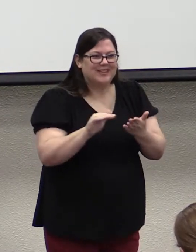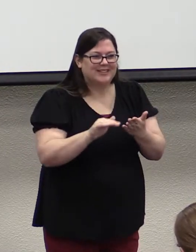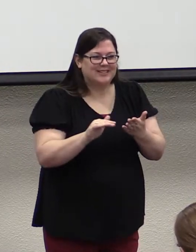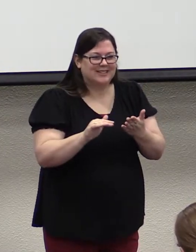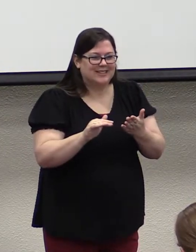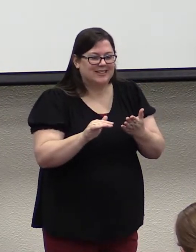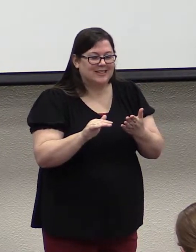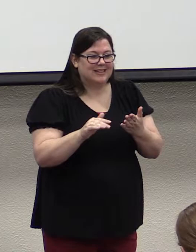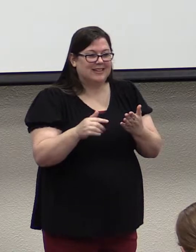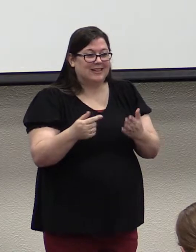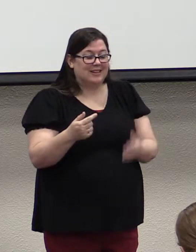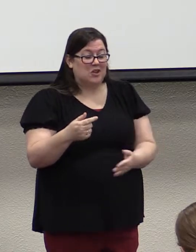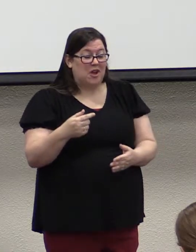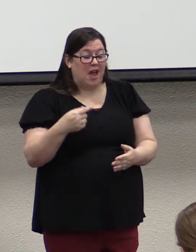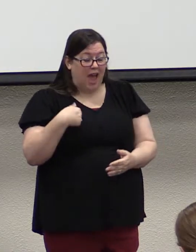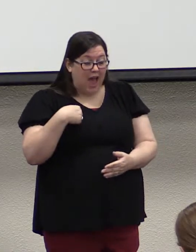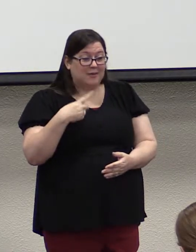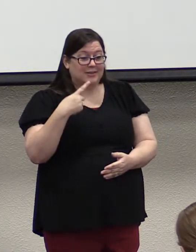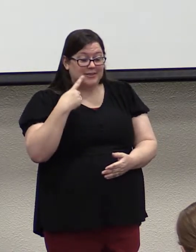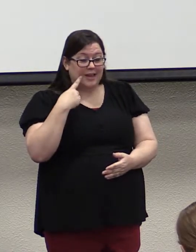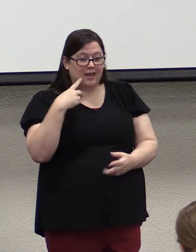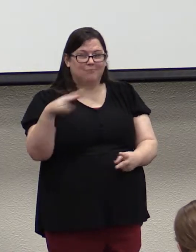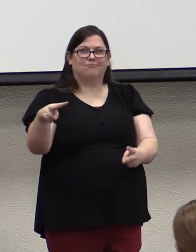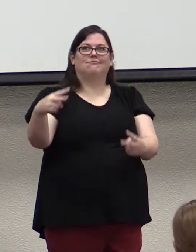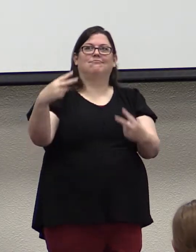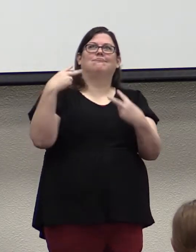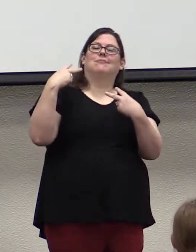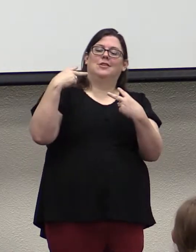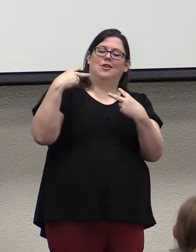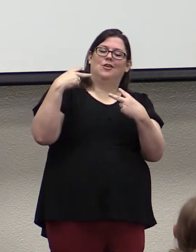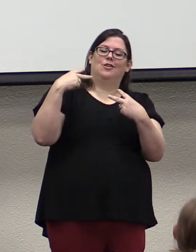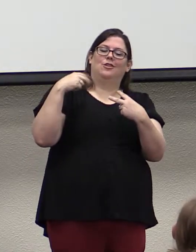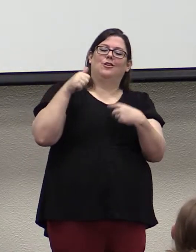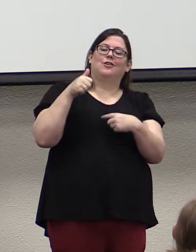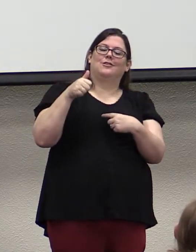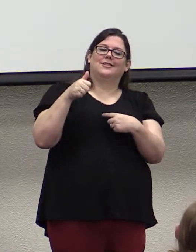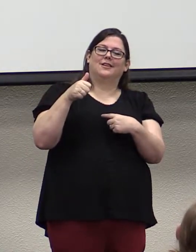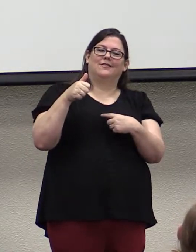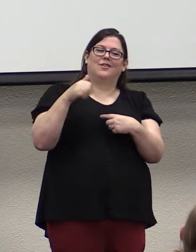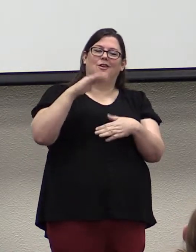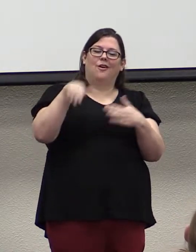Then I would say, well, look at yourself. Look at all those things you've been forgiven of.